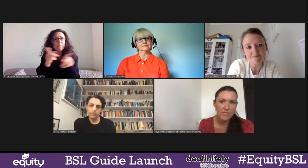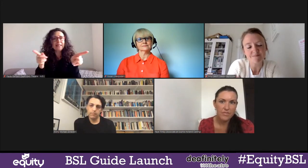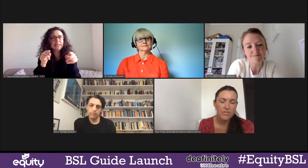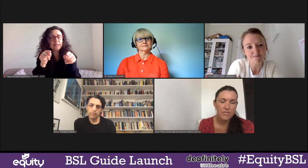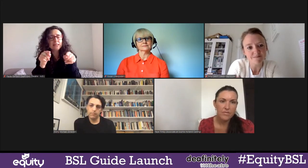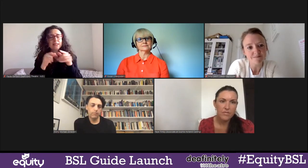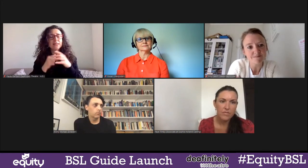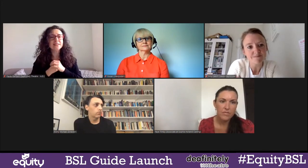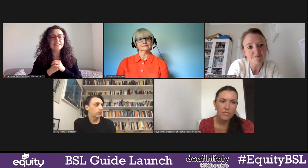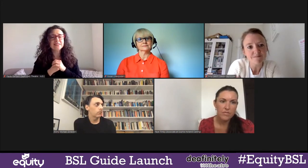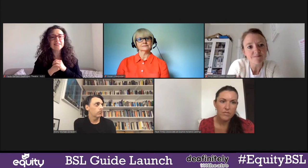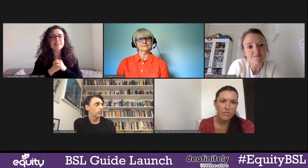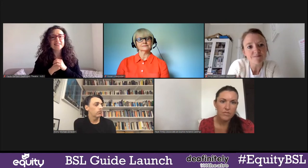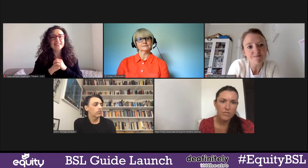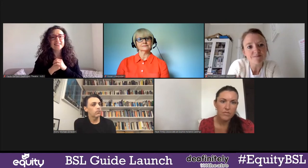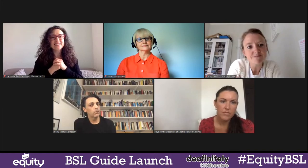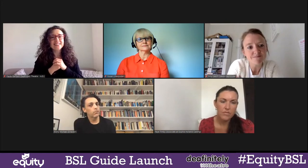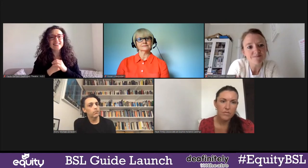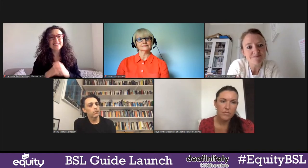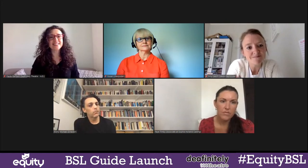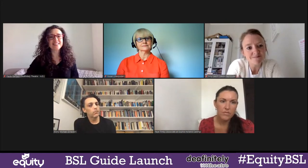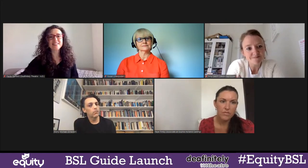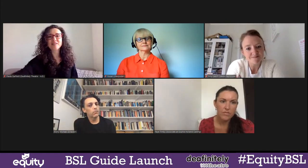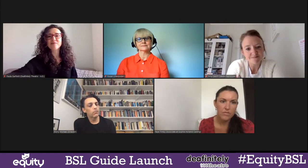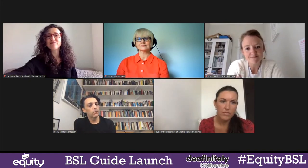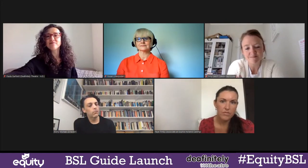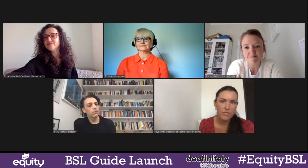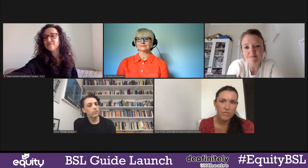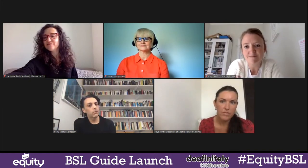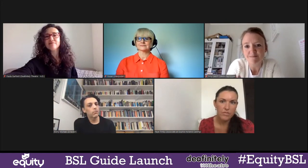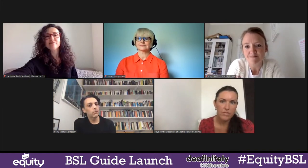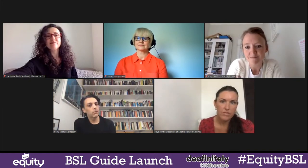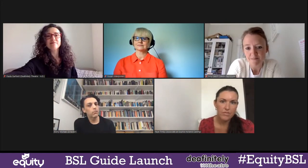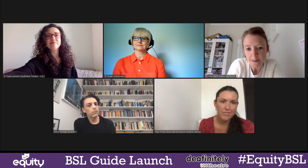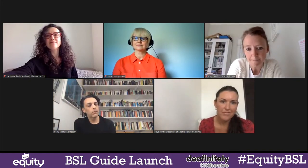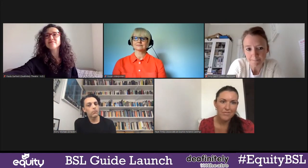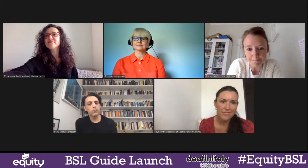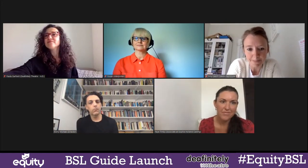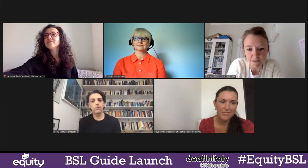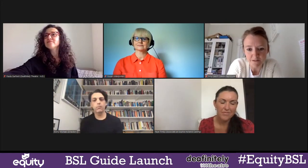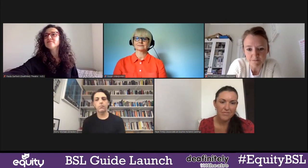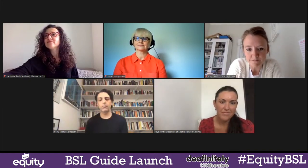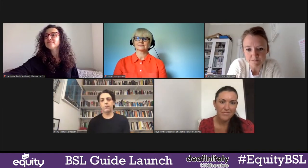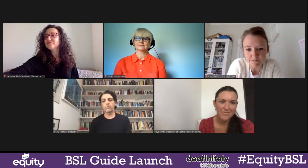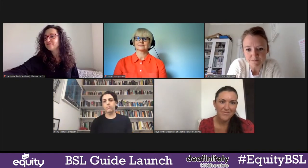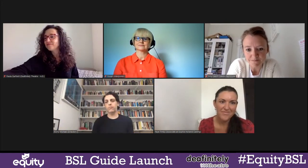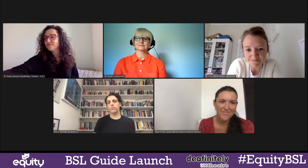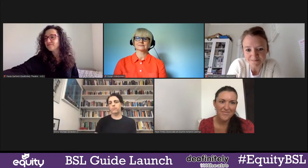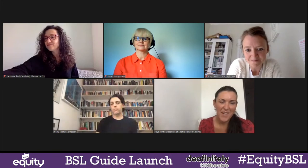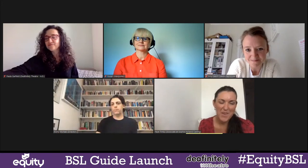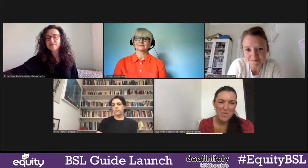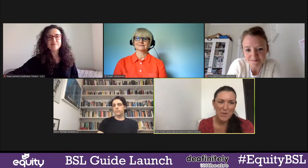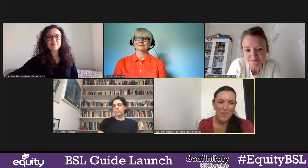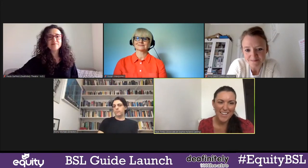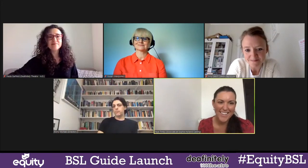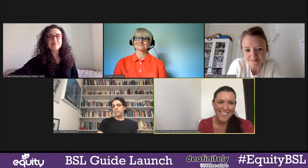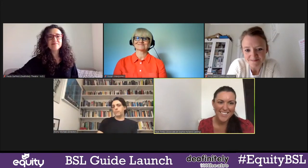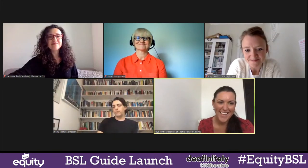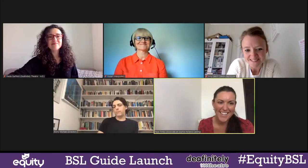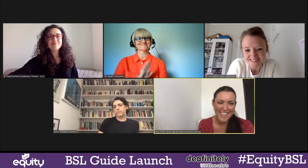And what have you really taken from that experience? And how was it for you? Over to you, Faye. Hi, Paula. Thank you. Thank